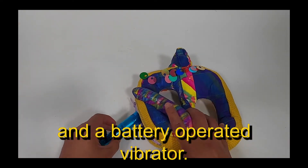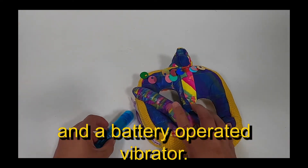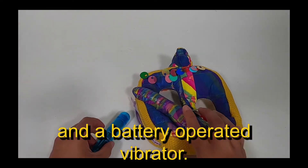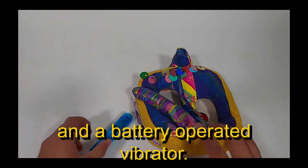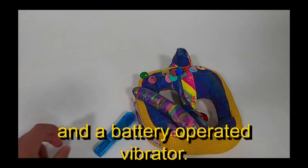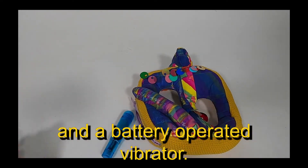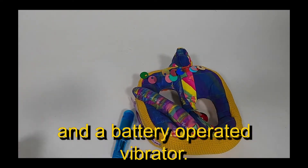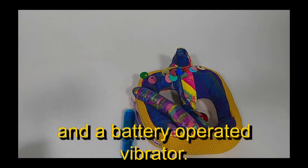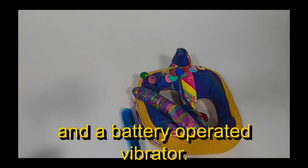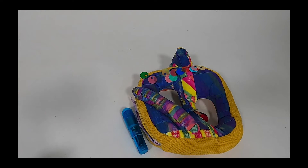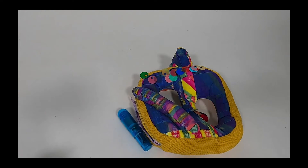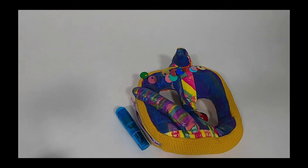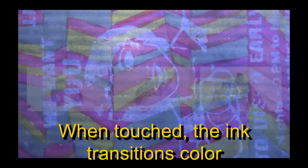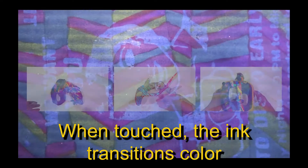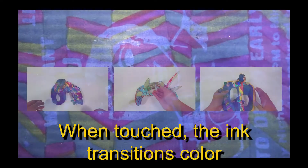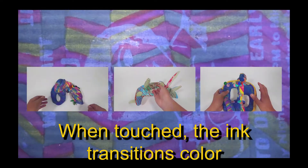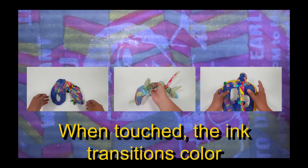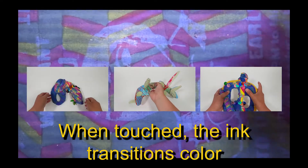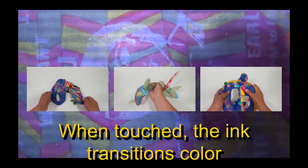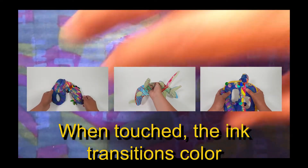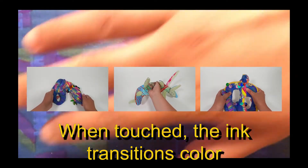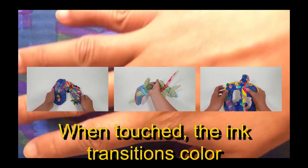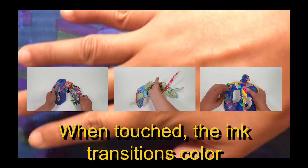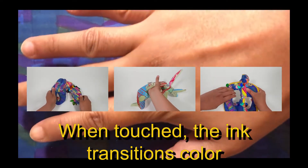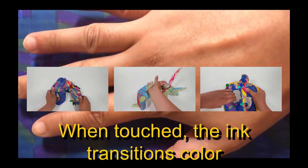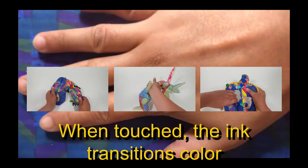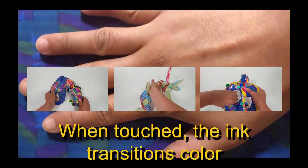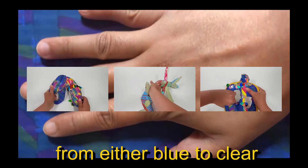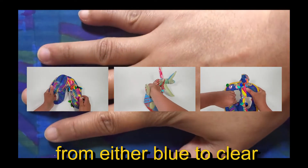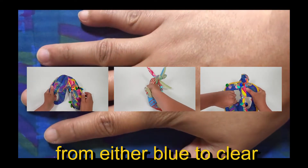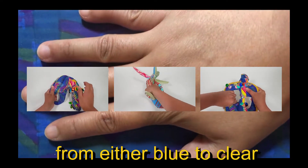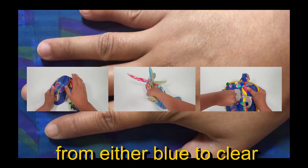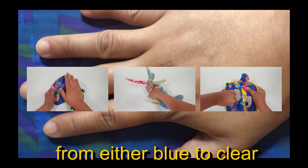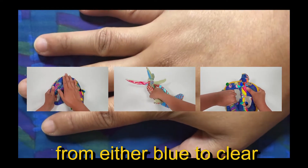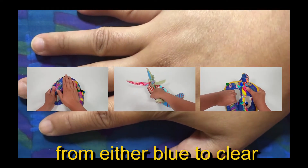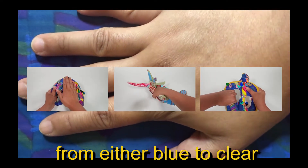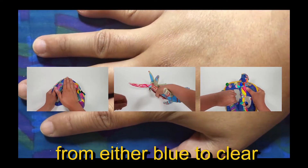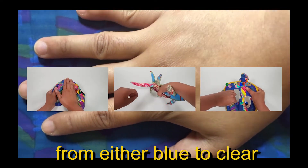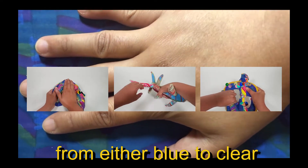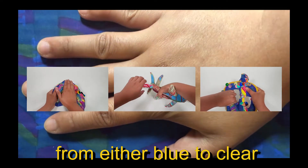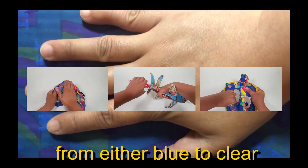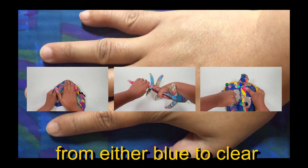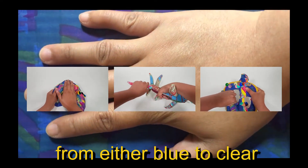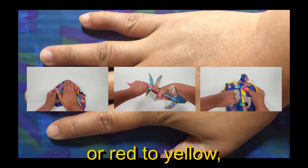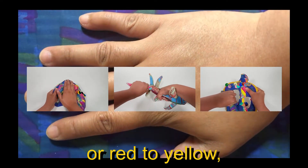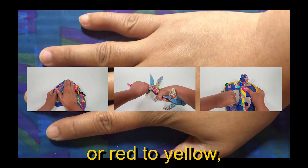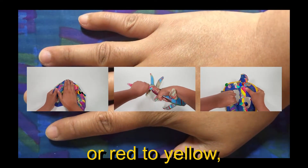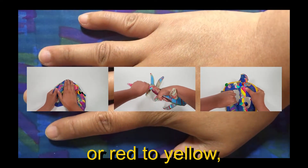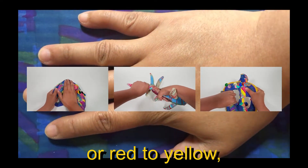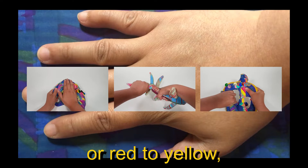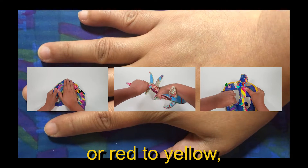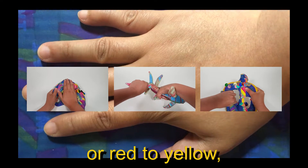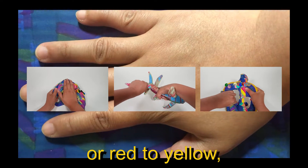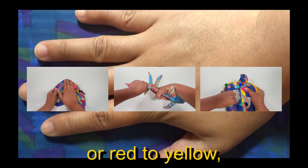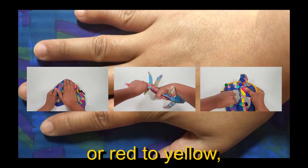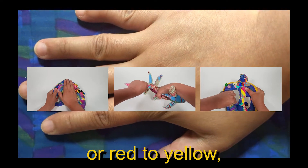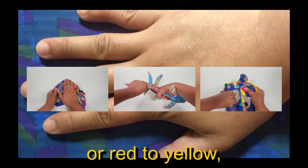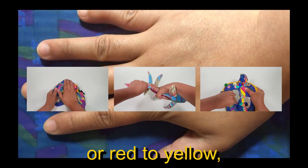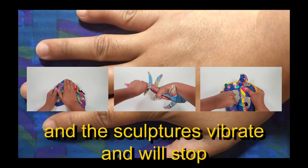battery-operated vibrator. When touched, the ink transitions color from either blue to clear or red to yellow, and the